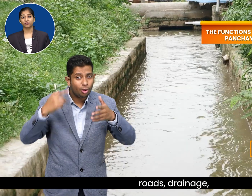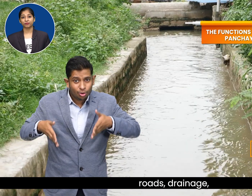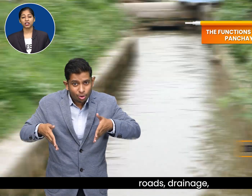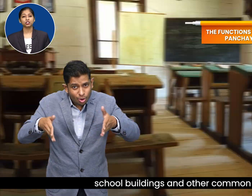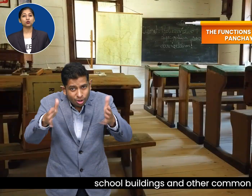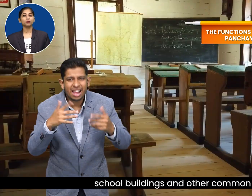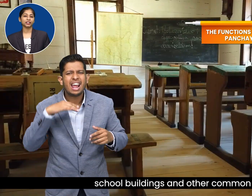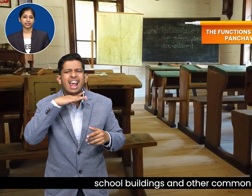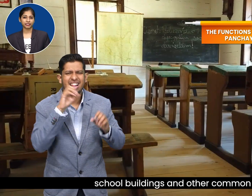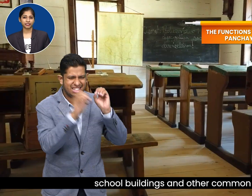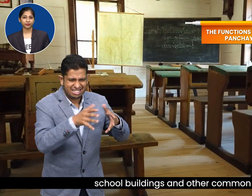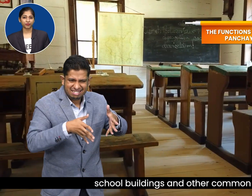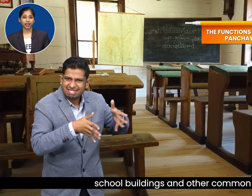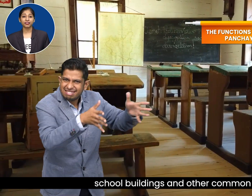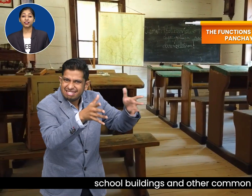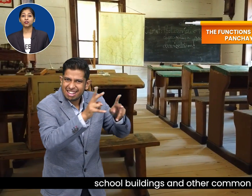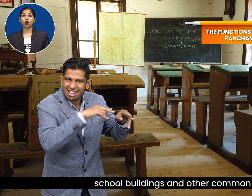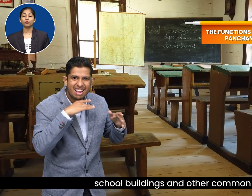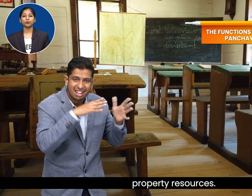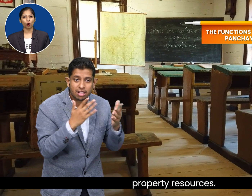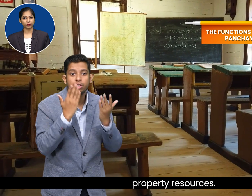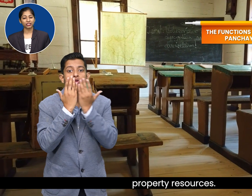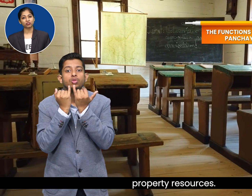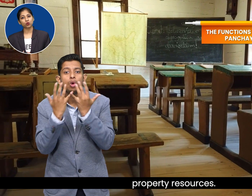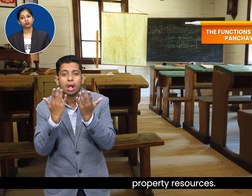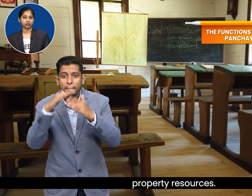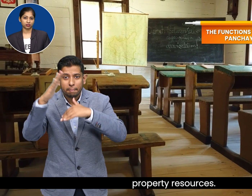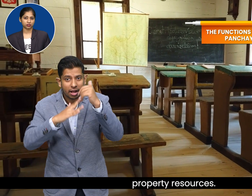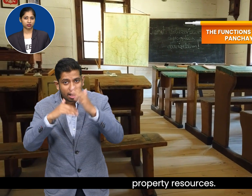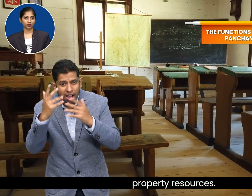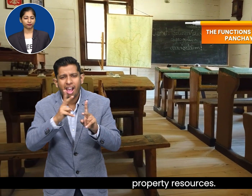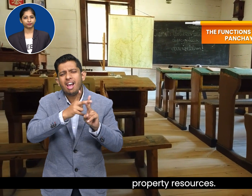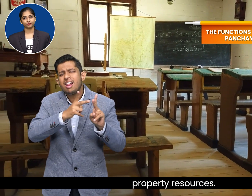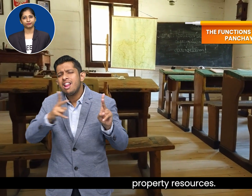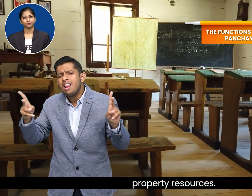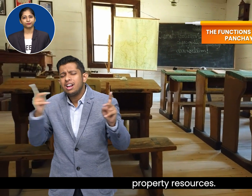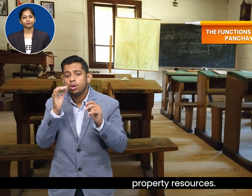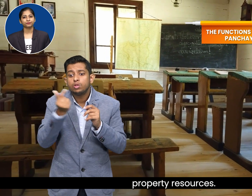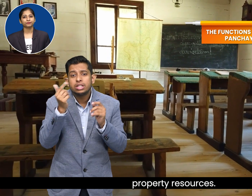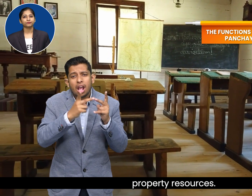drainage, school buildings, and other common property resources.